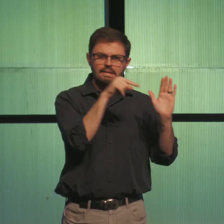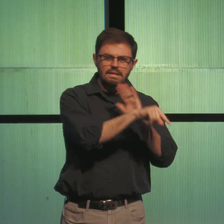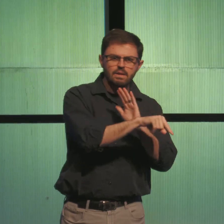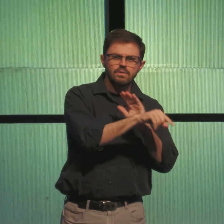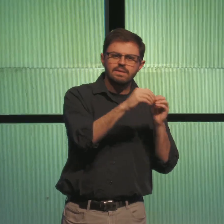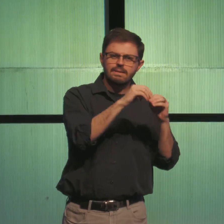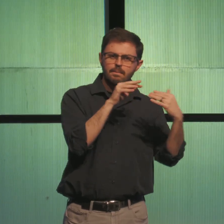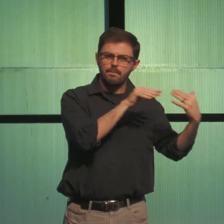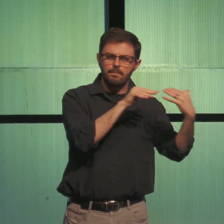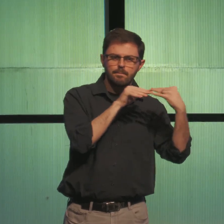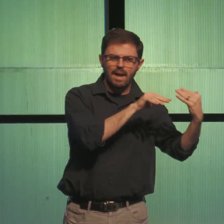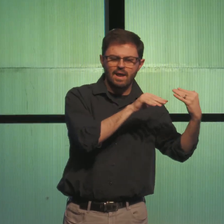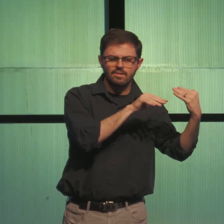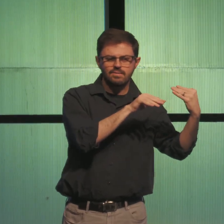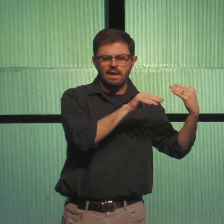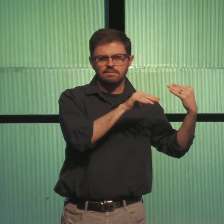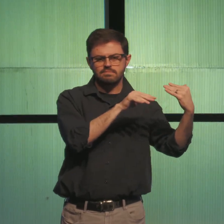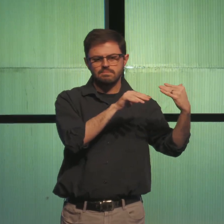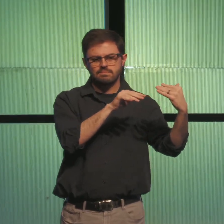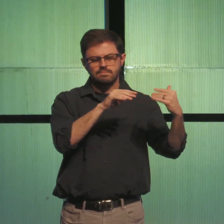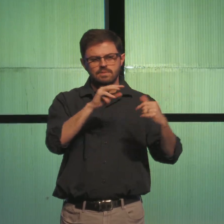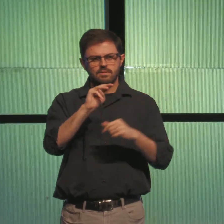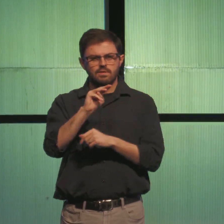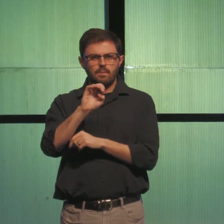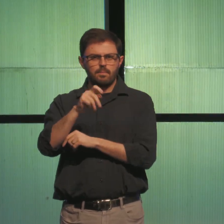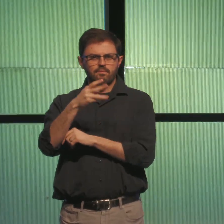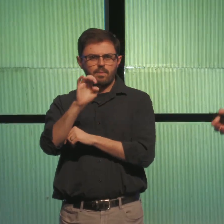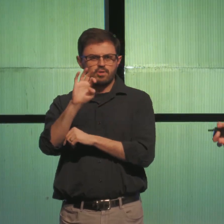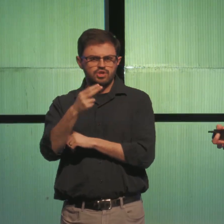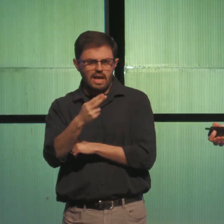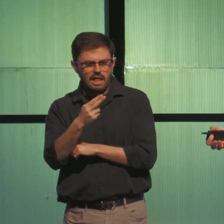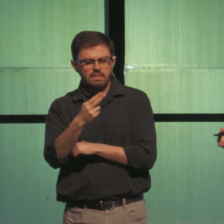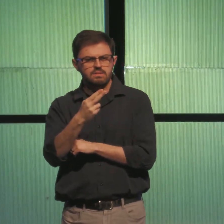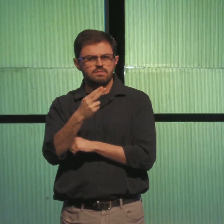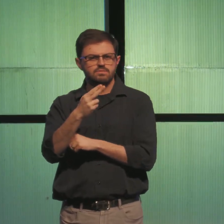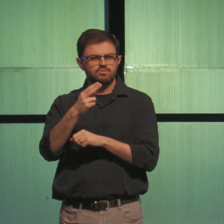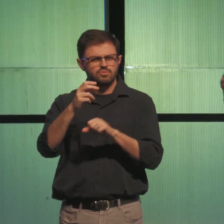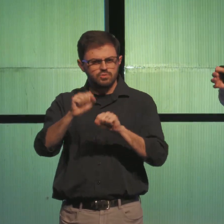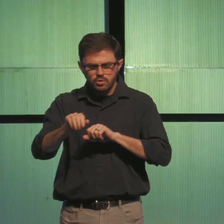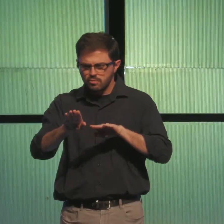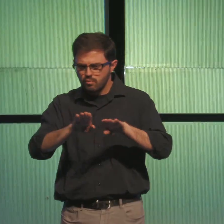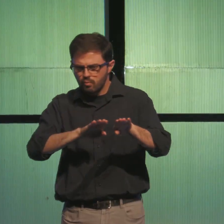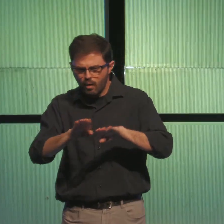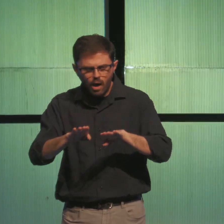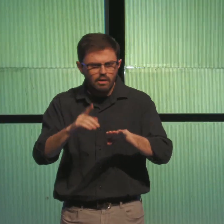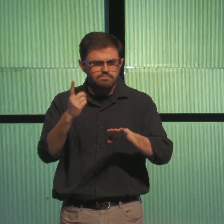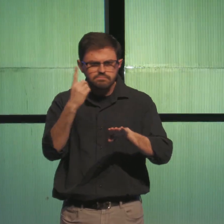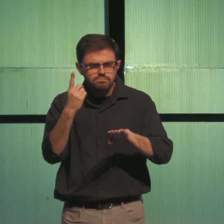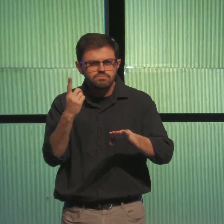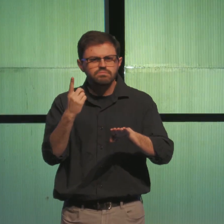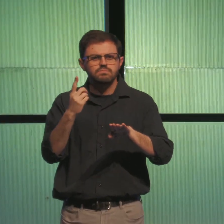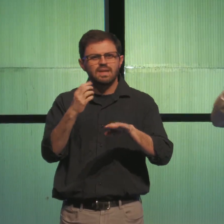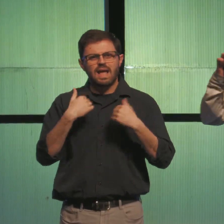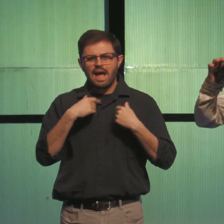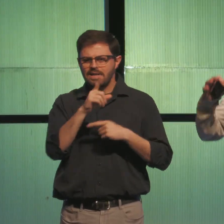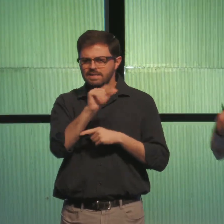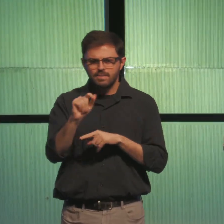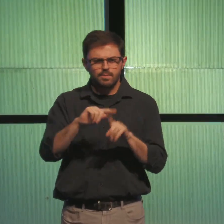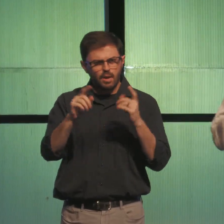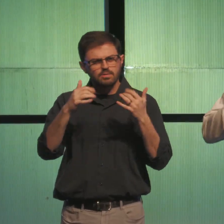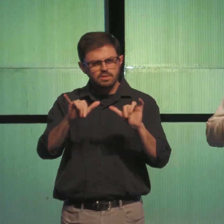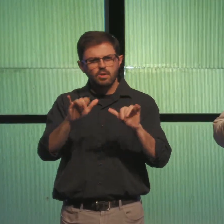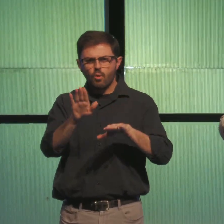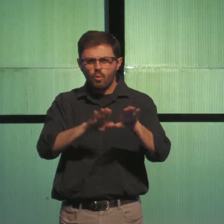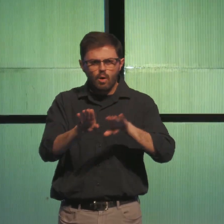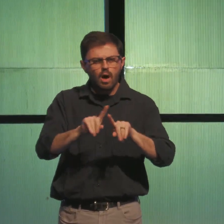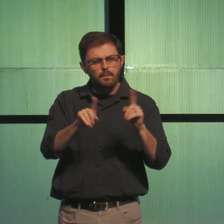a crippling disability in his feet, but seemingly was able to walk at some level, is now going to flee. So his nurse picks